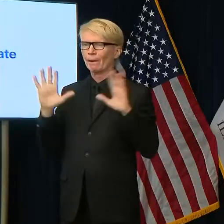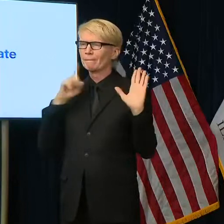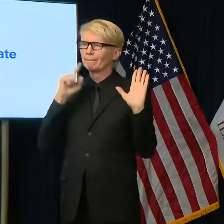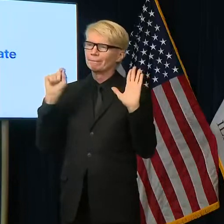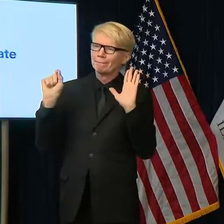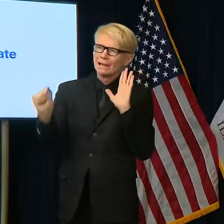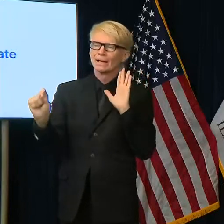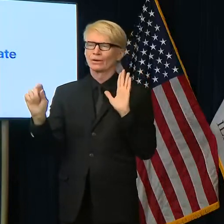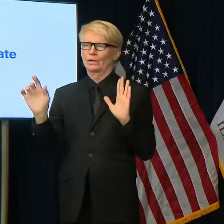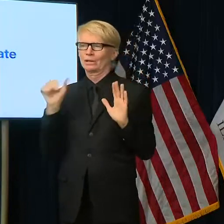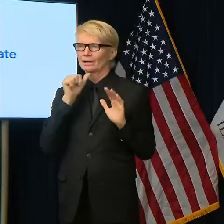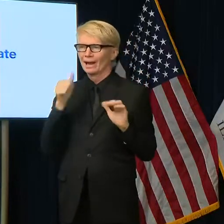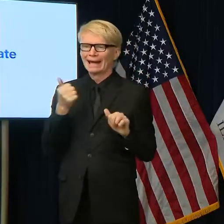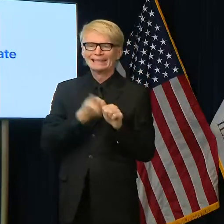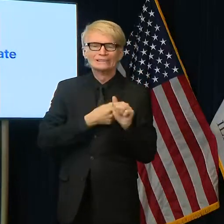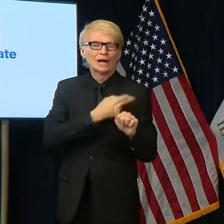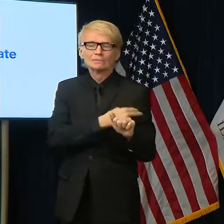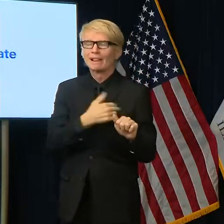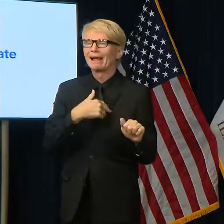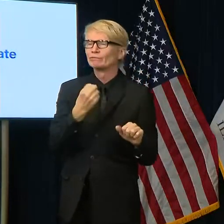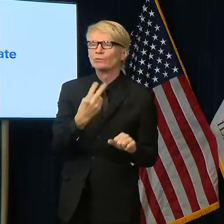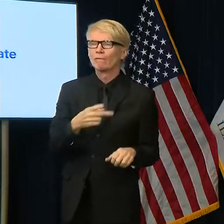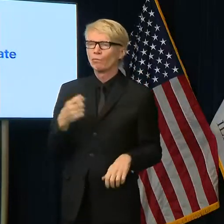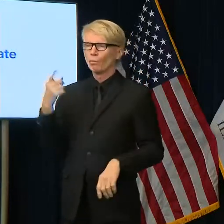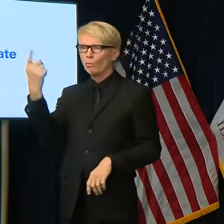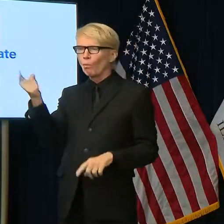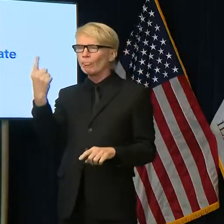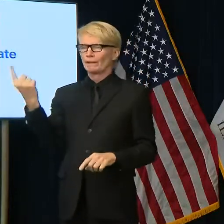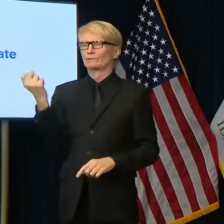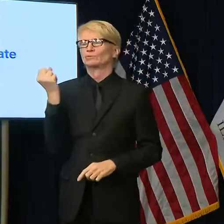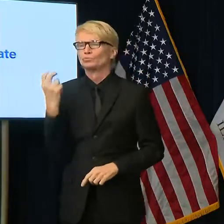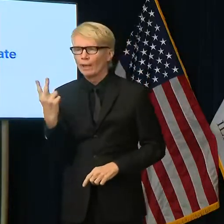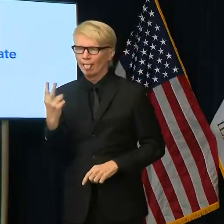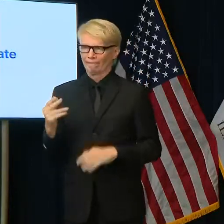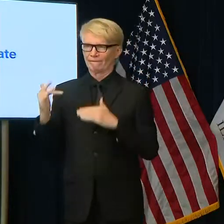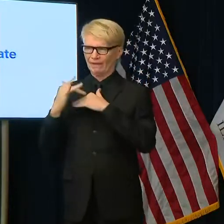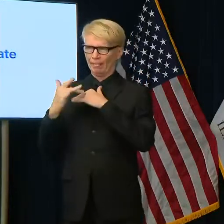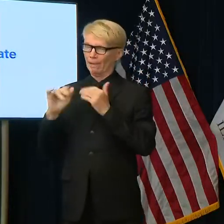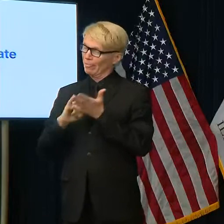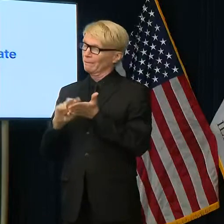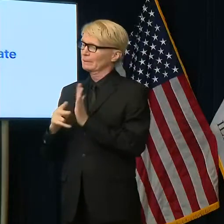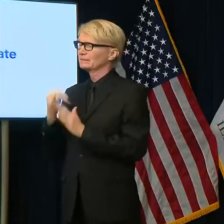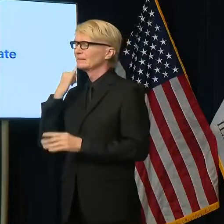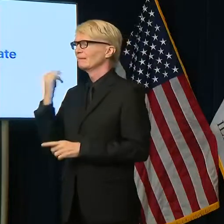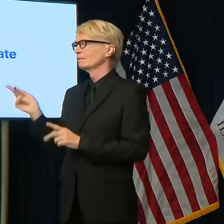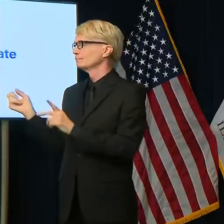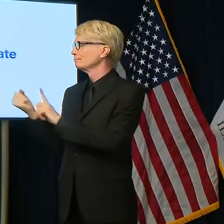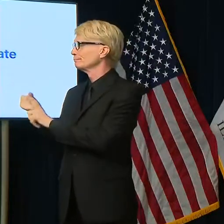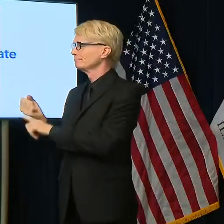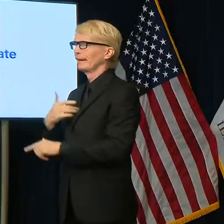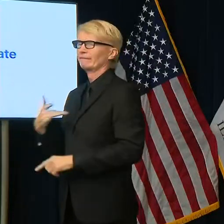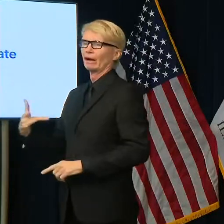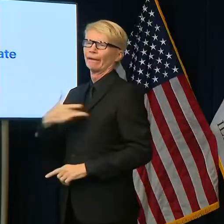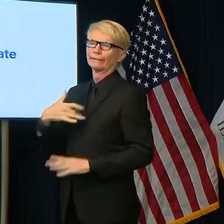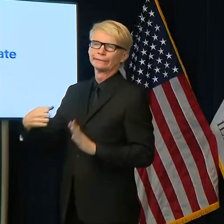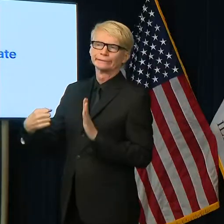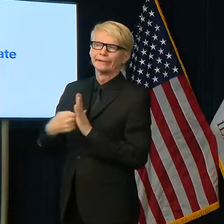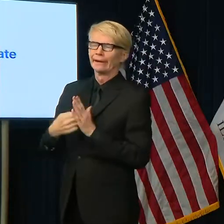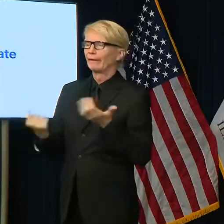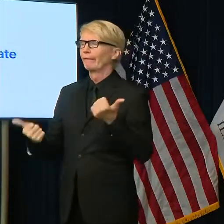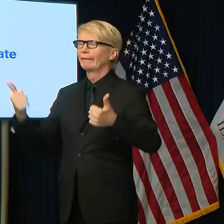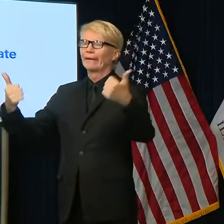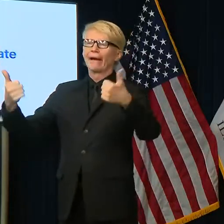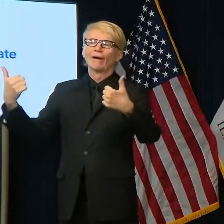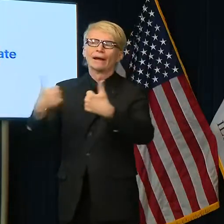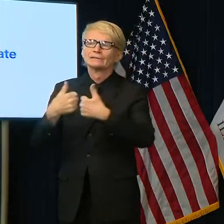a big surge cannot be handled. And that means that people who are coming in with a heart attack, people who are coming in post-car